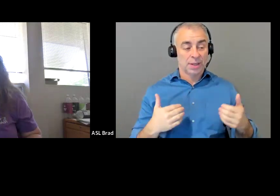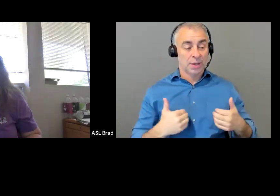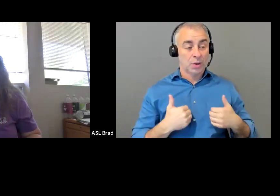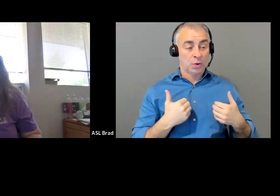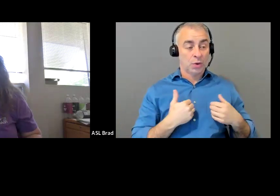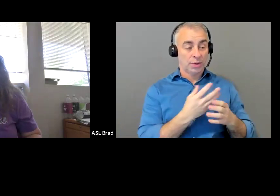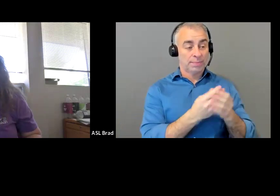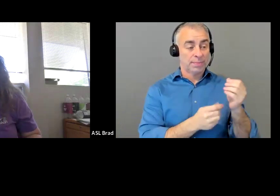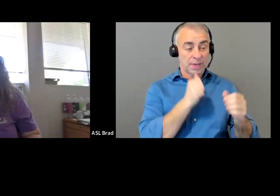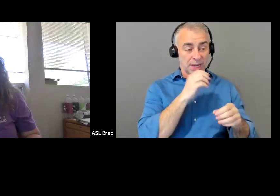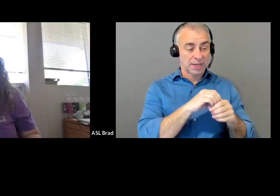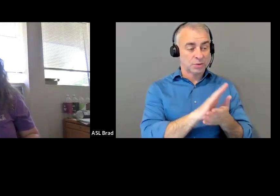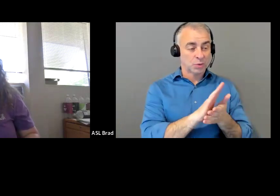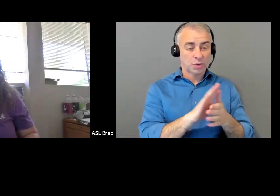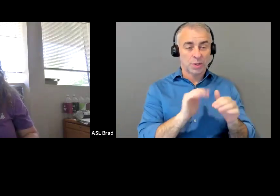of school?